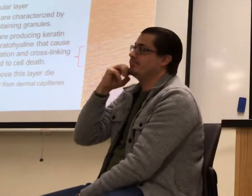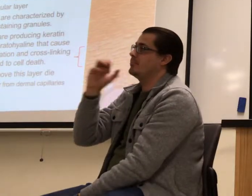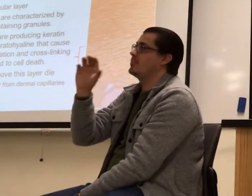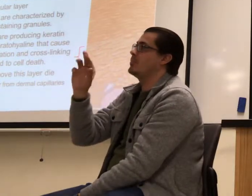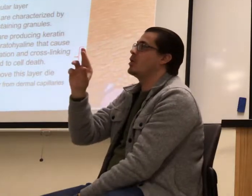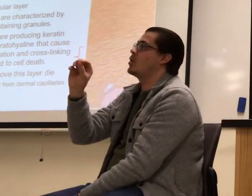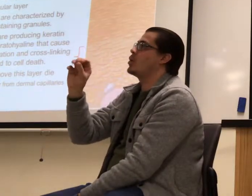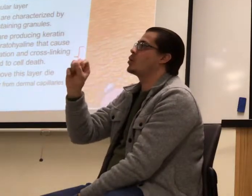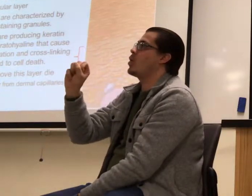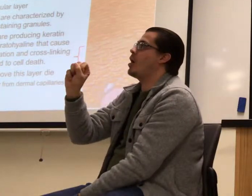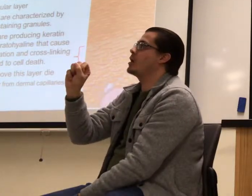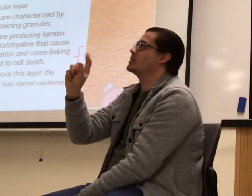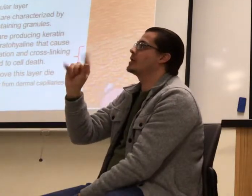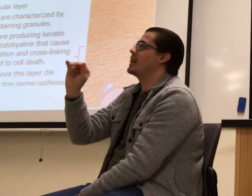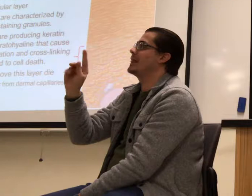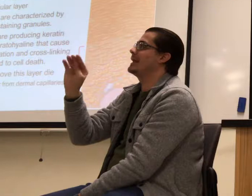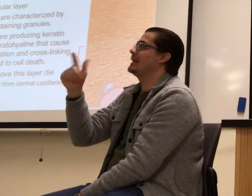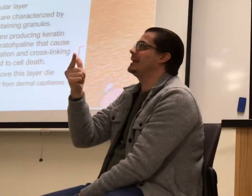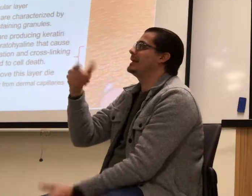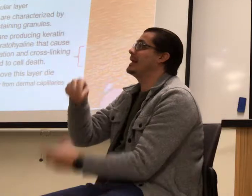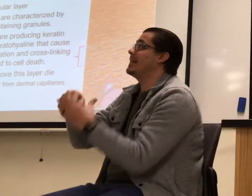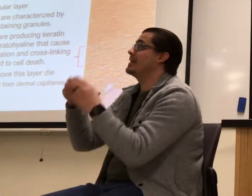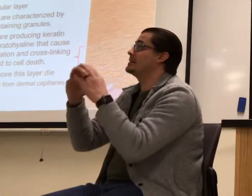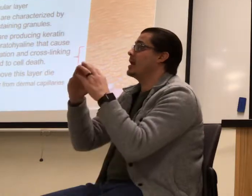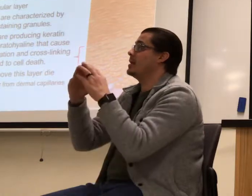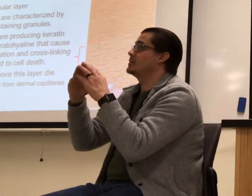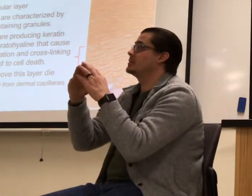cross-linking in the cells.